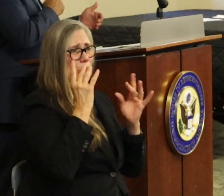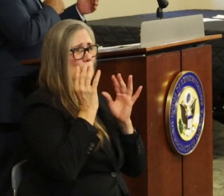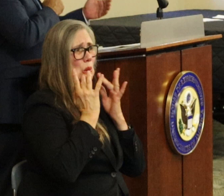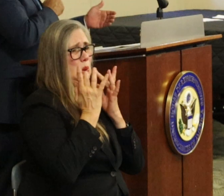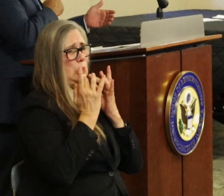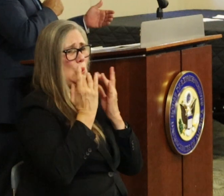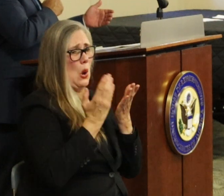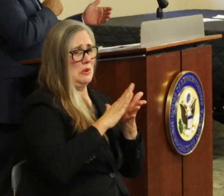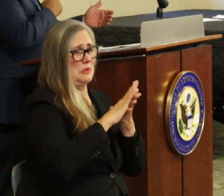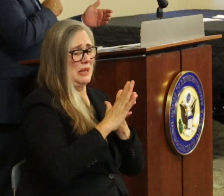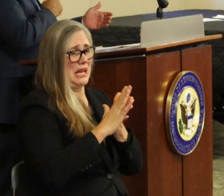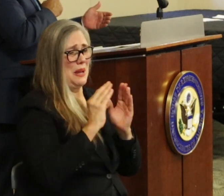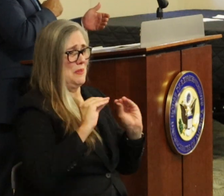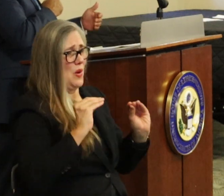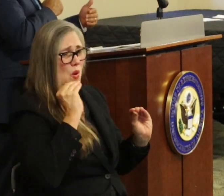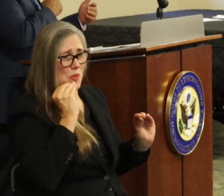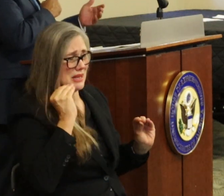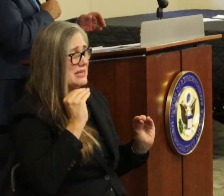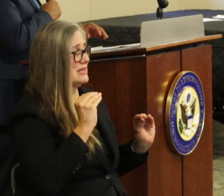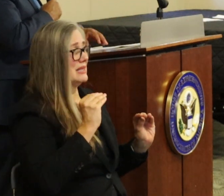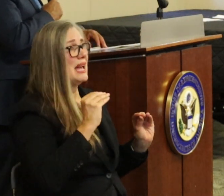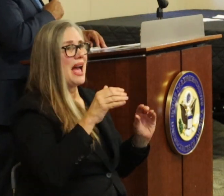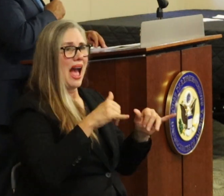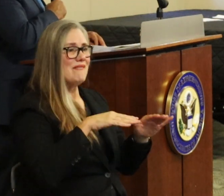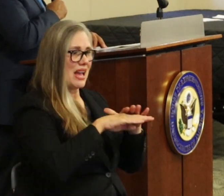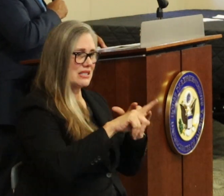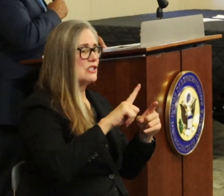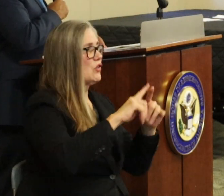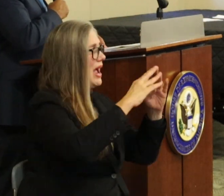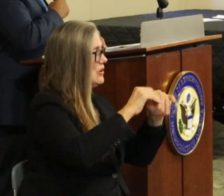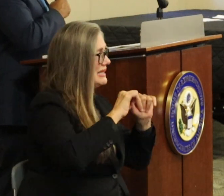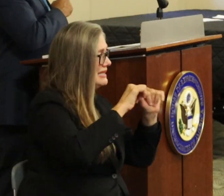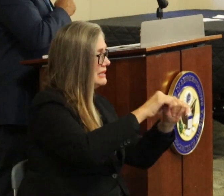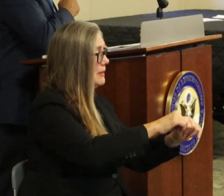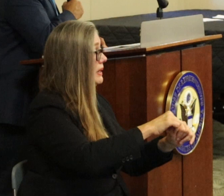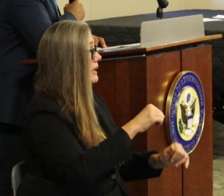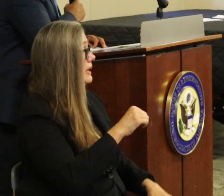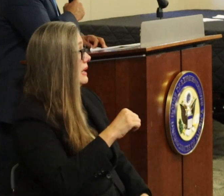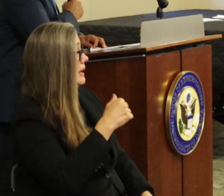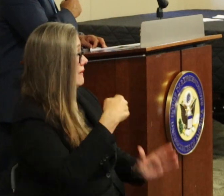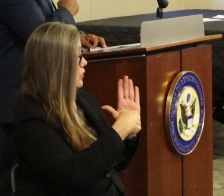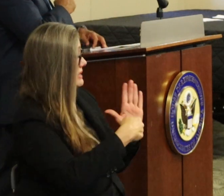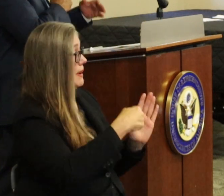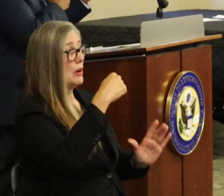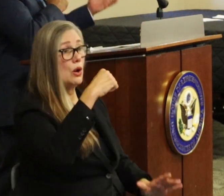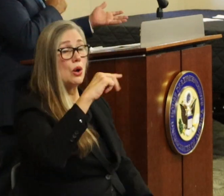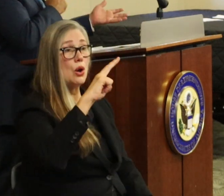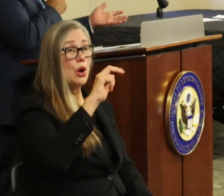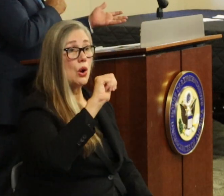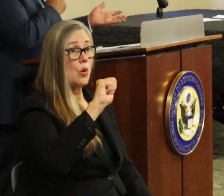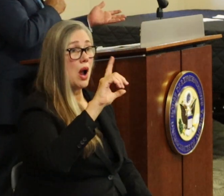housing have access to stable housing. I'm proud that we were able to provide, for example, in Guadalupe, the